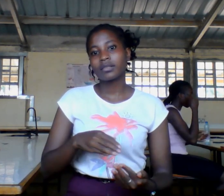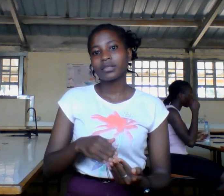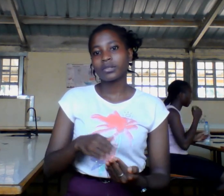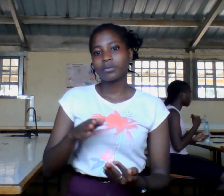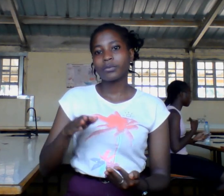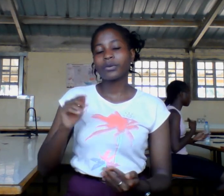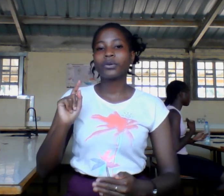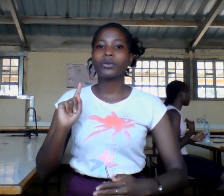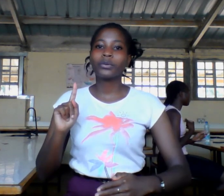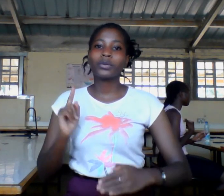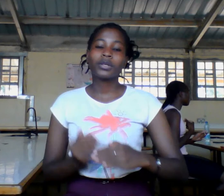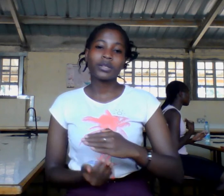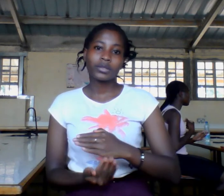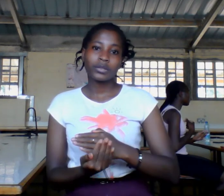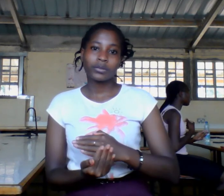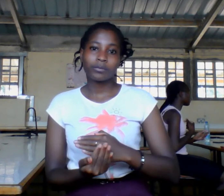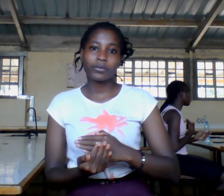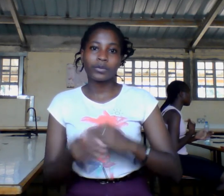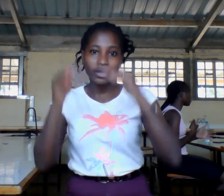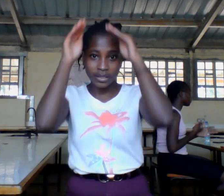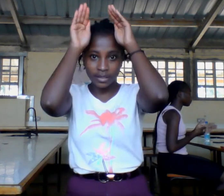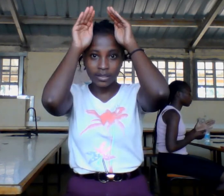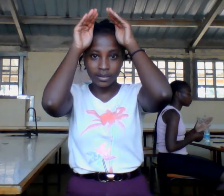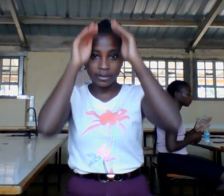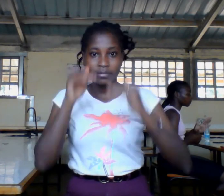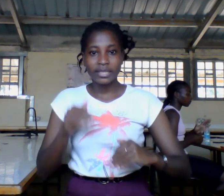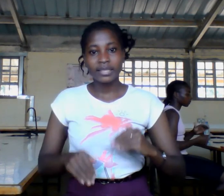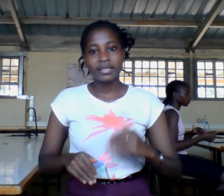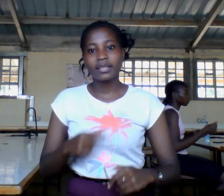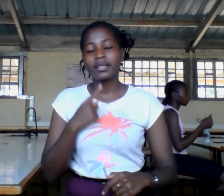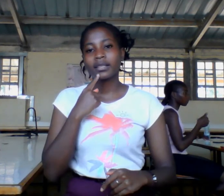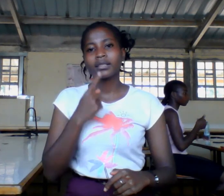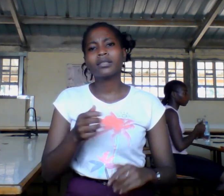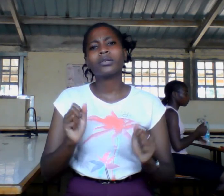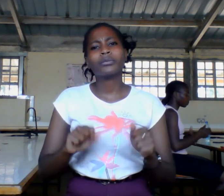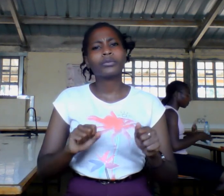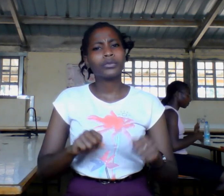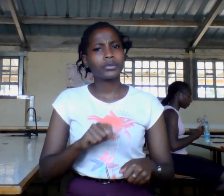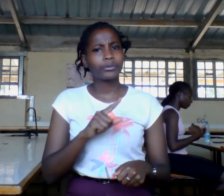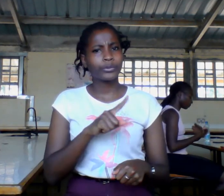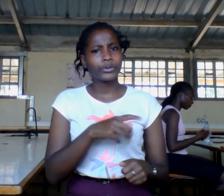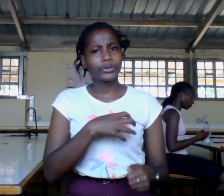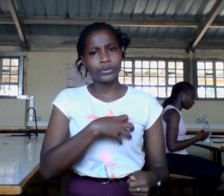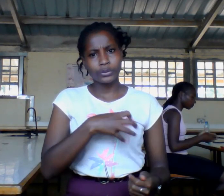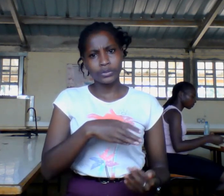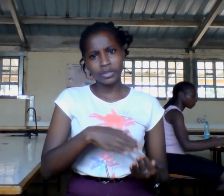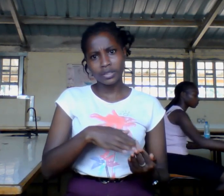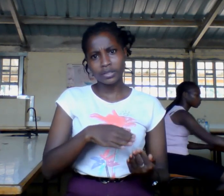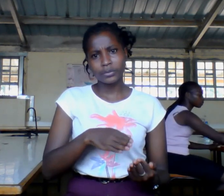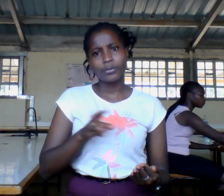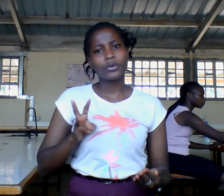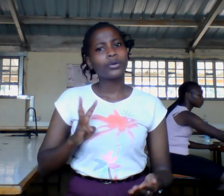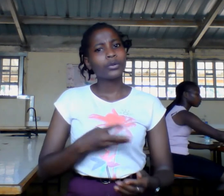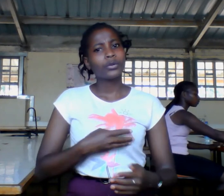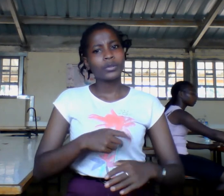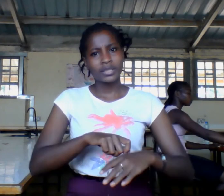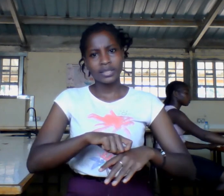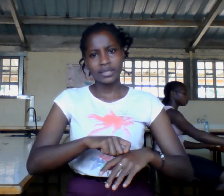morning, Rabbit said to Hyena, "You can get richer than you are now. We can trade leathers, but to start off the